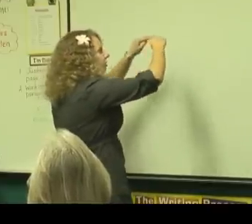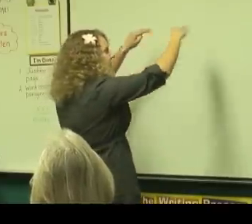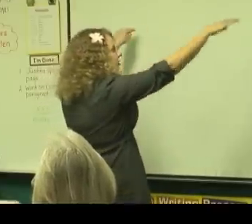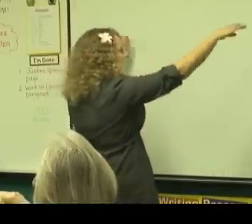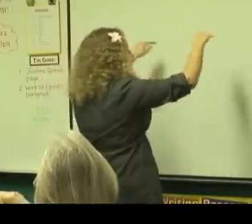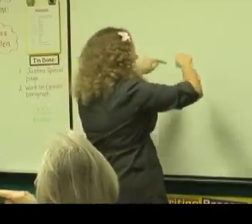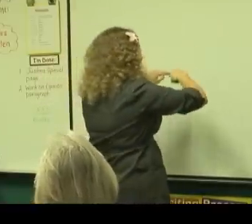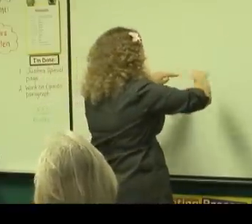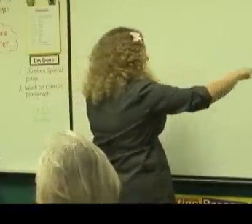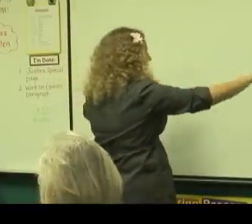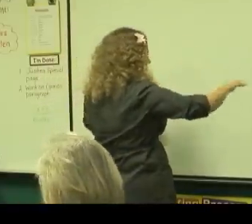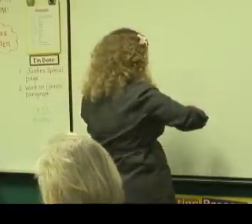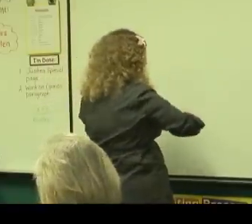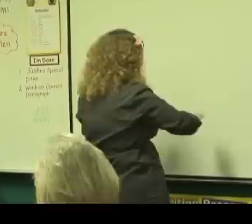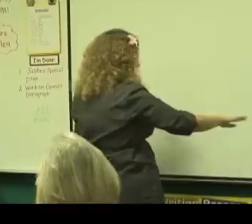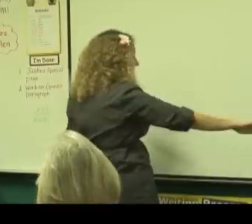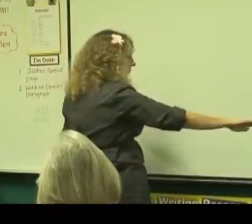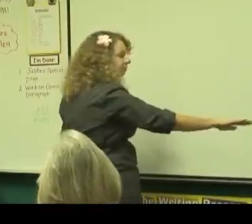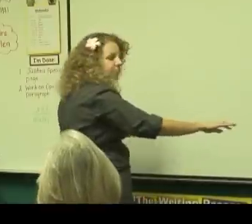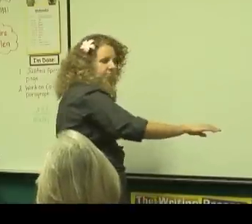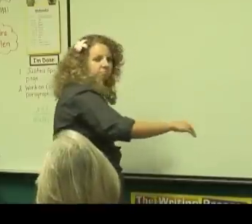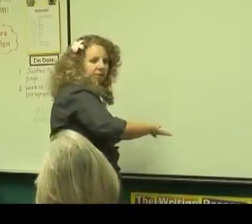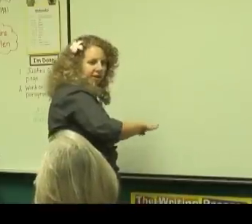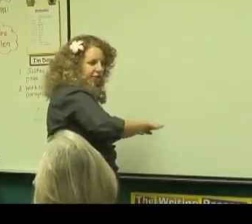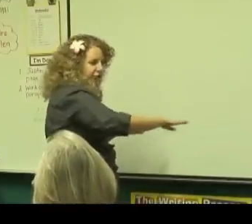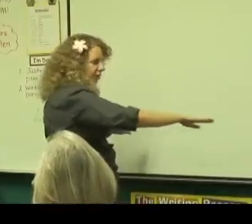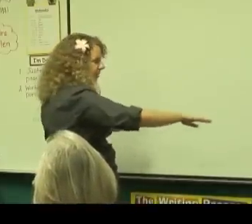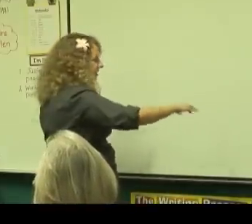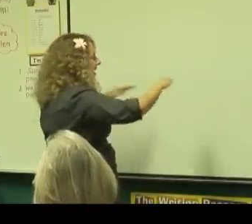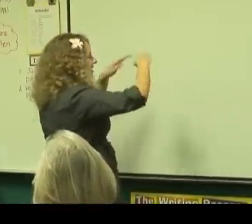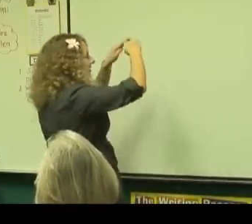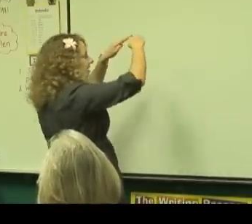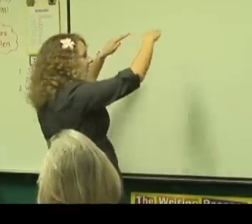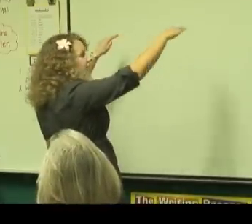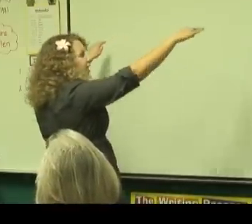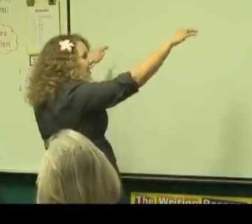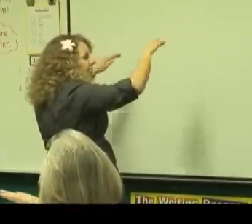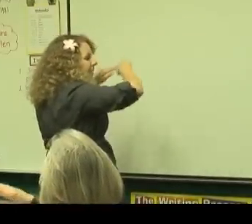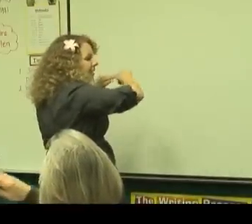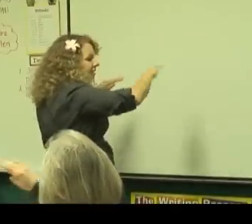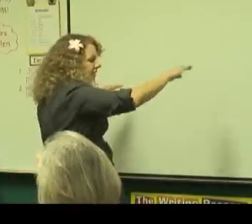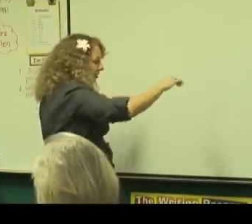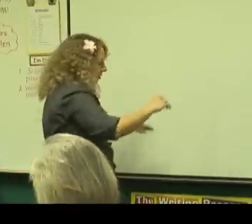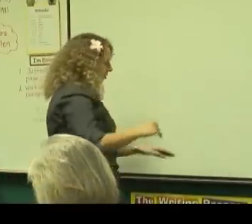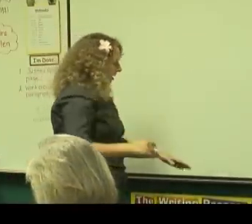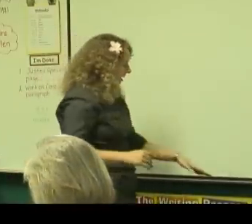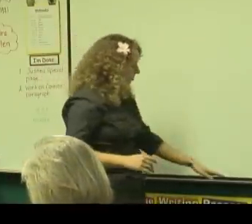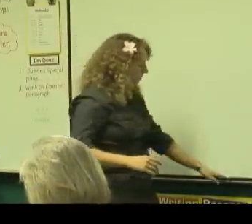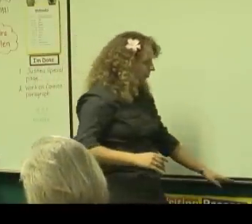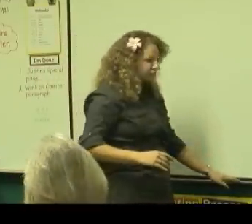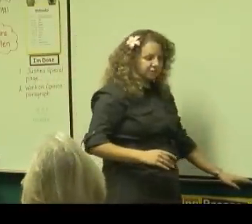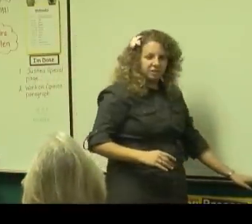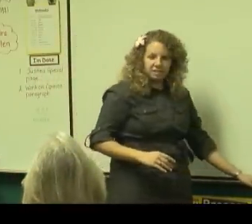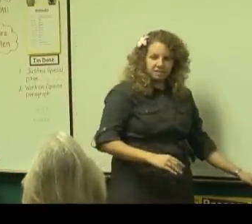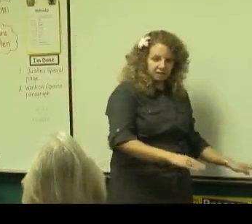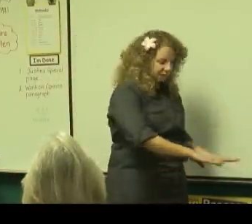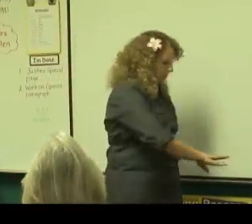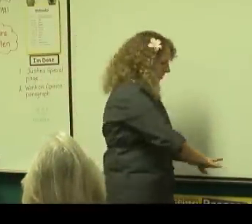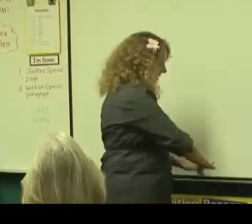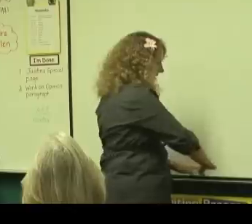go shelf, shelf, shelf. I could describe it like that because it's like a flat piece. Or I could refer to this and I would be like